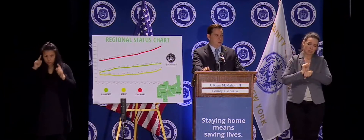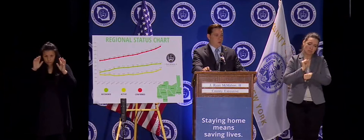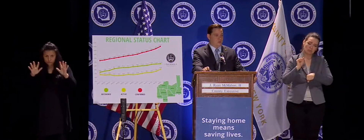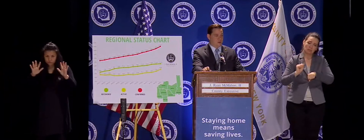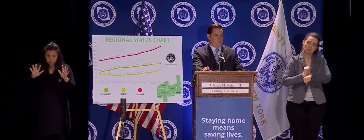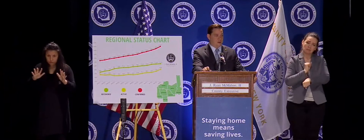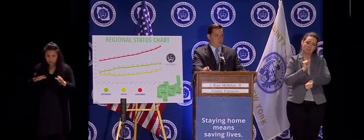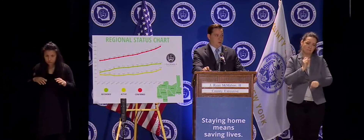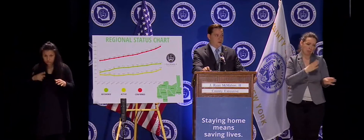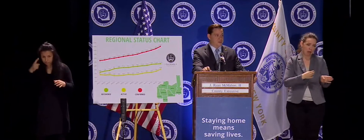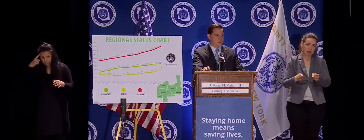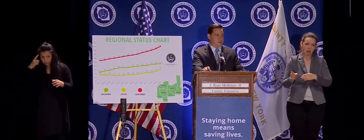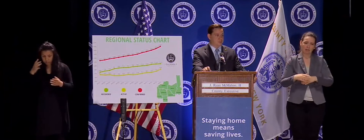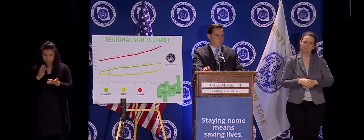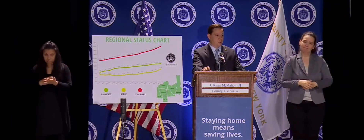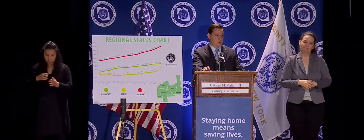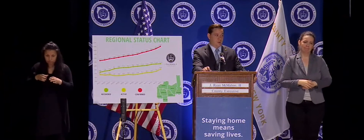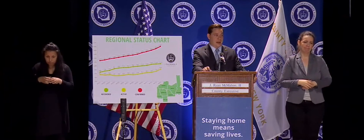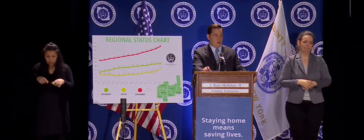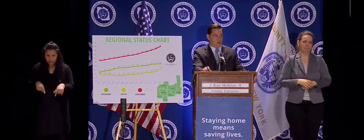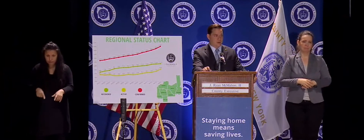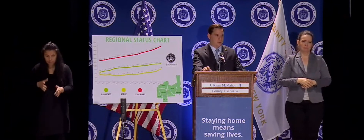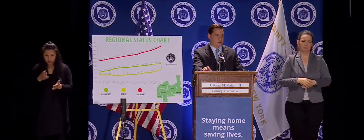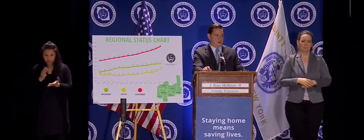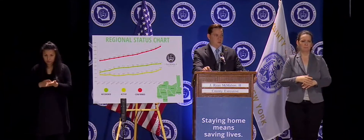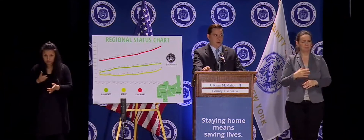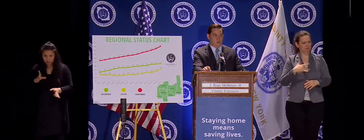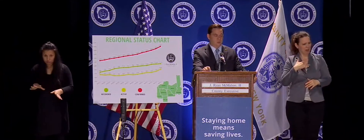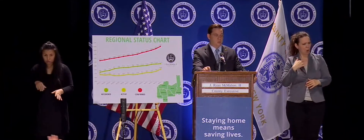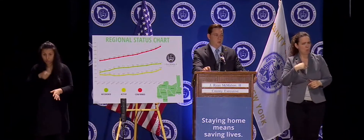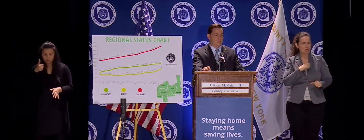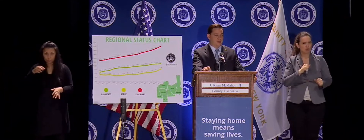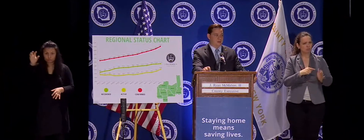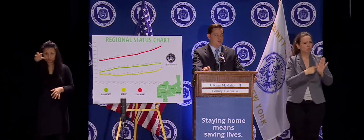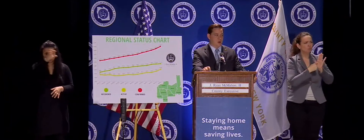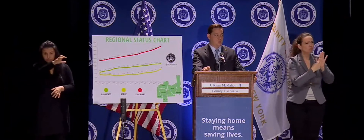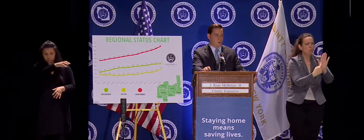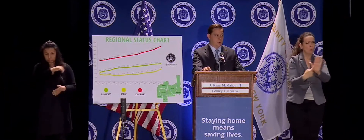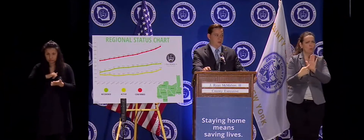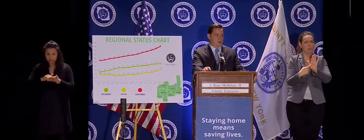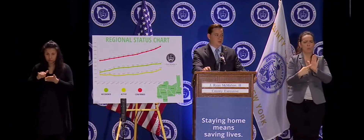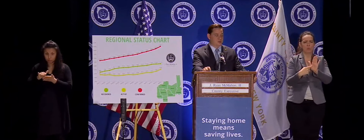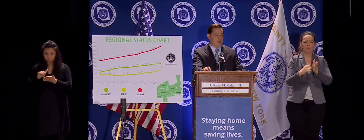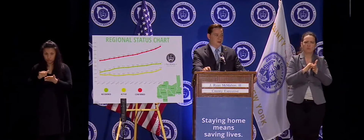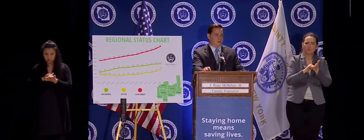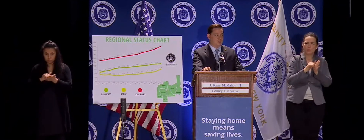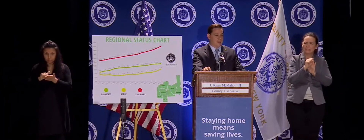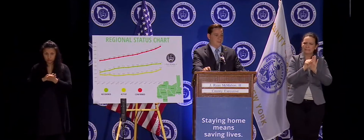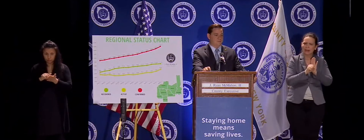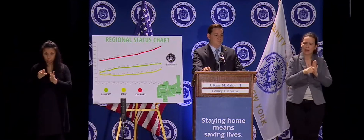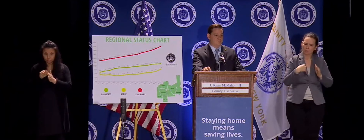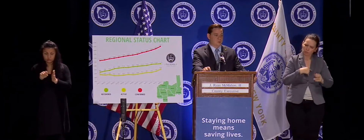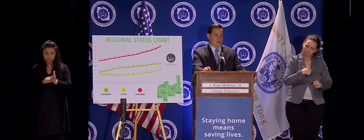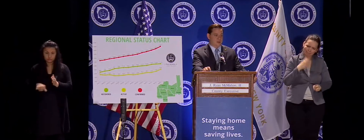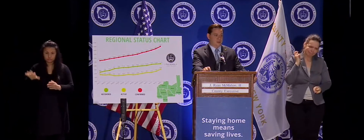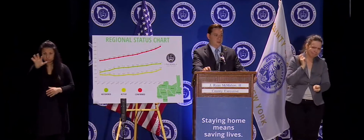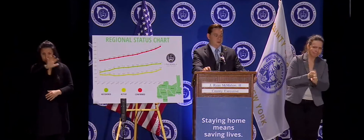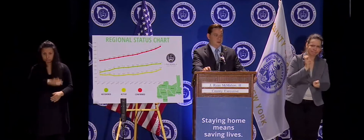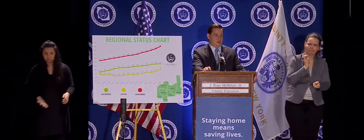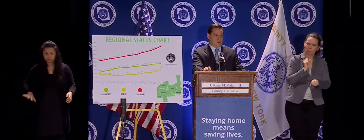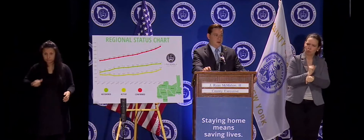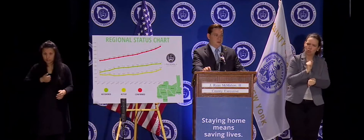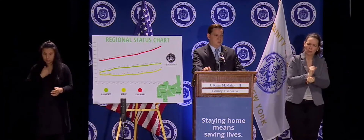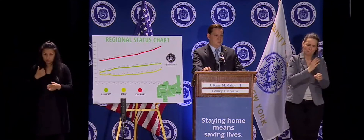would this work for every other part of the state or not work. And if it didn't work, we went back to the drawing board to try to look at that. And I